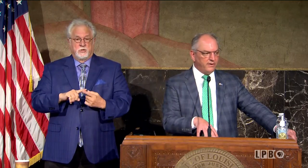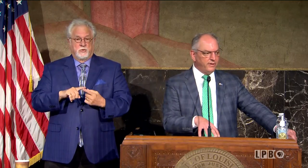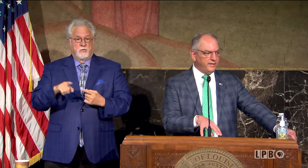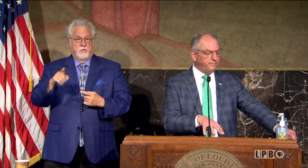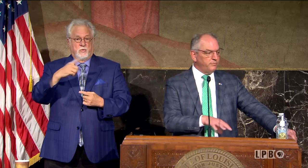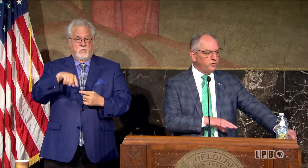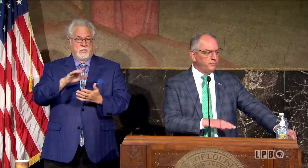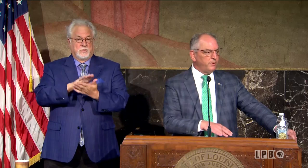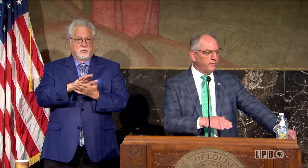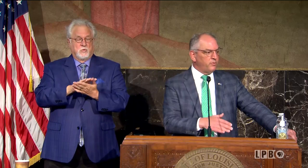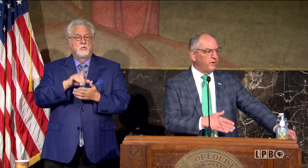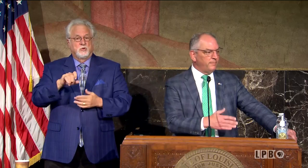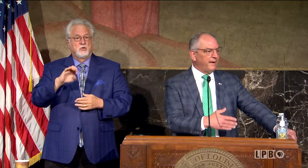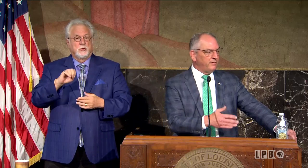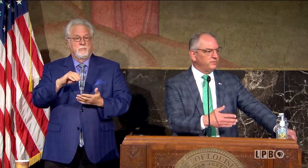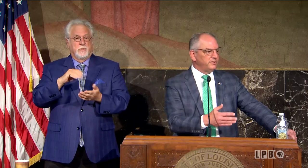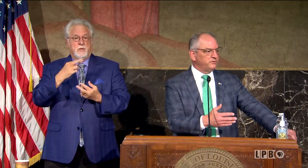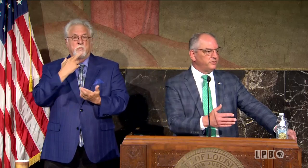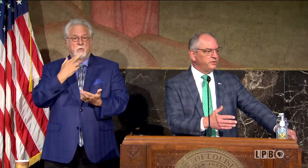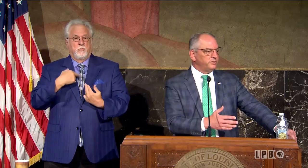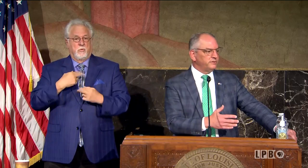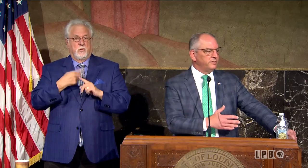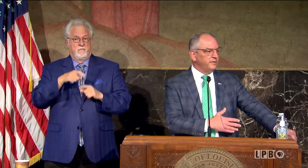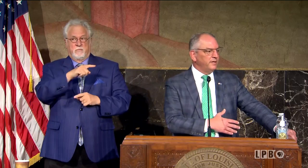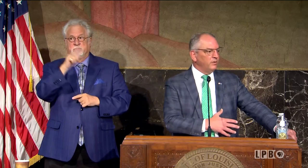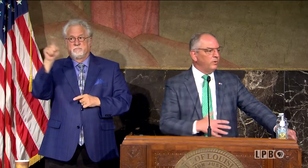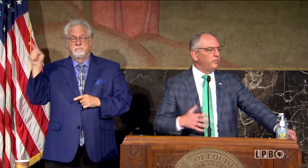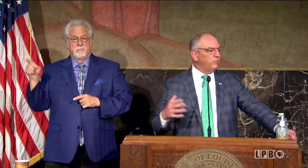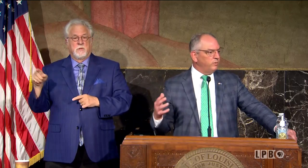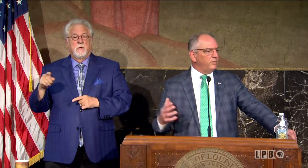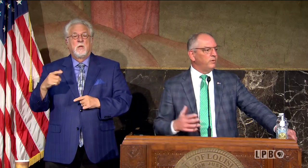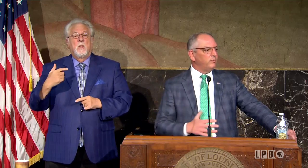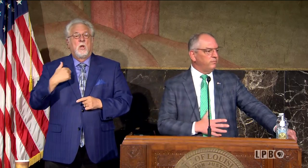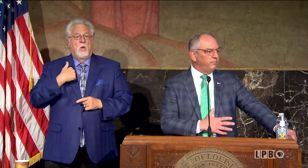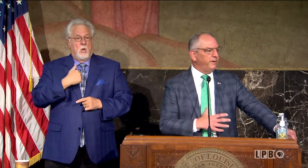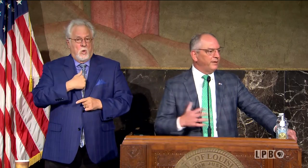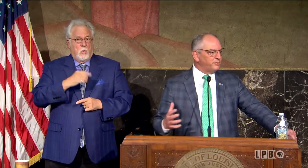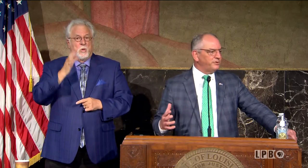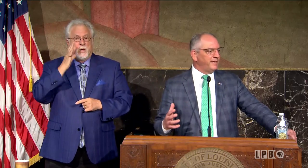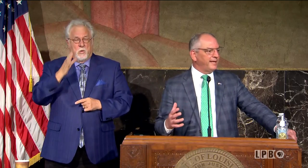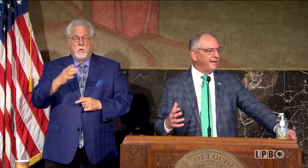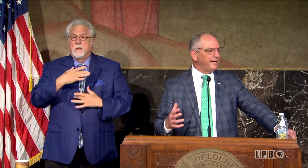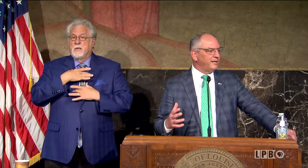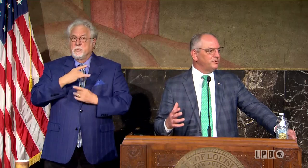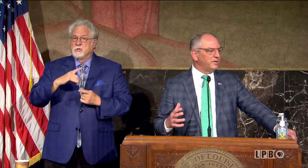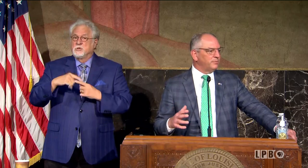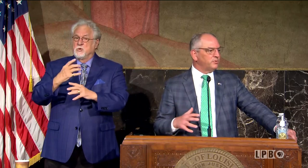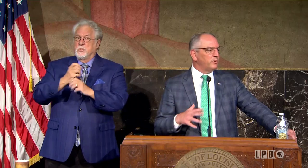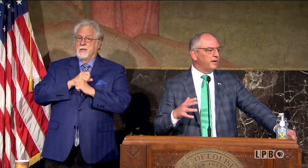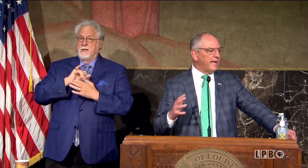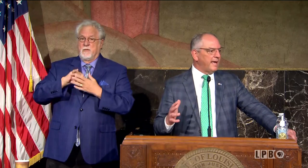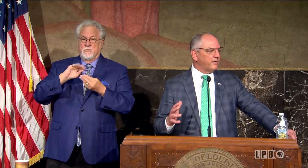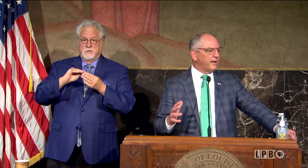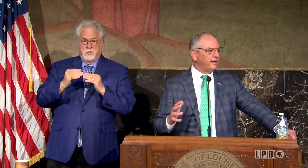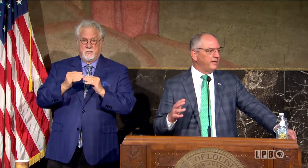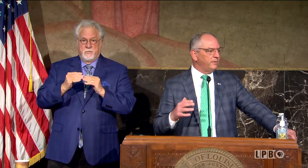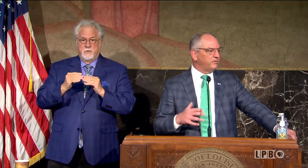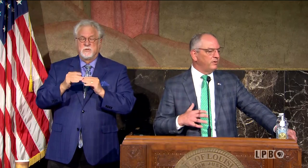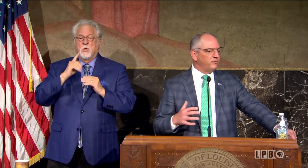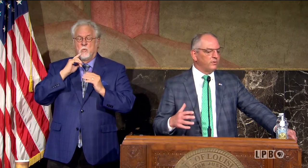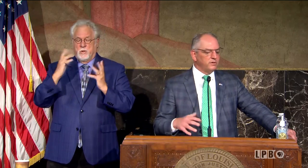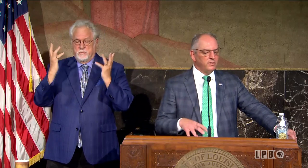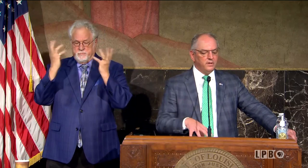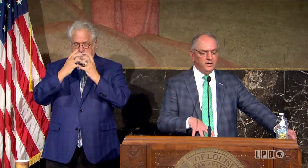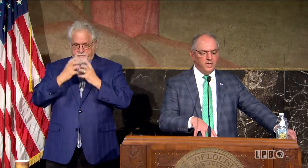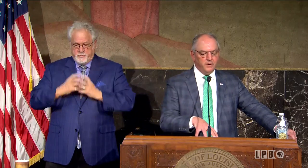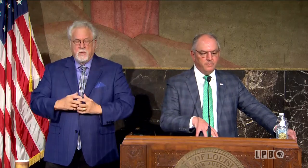institutions of higher ed should be reported by those institutions. We will be interested in getting those numbers. We're going to aggregate them and